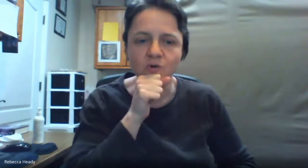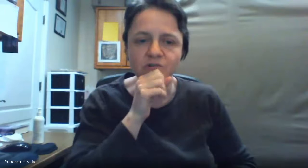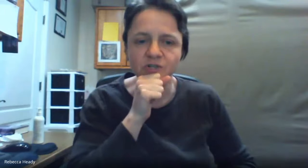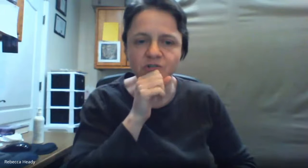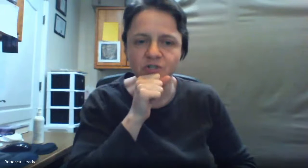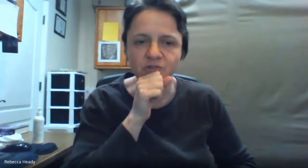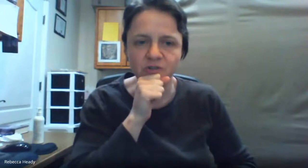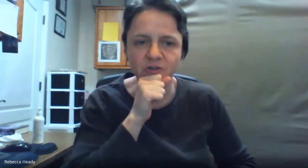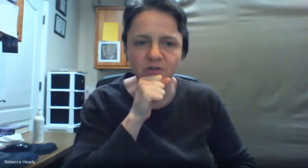orange,